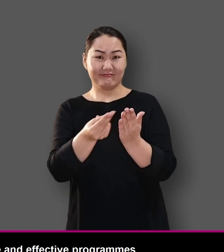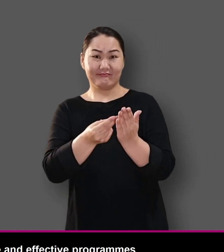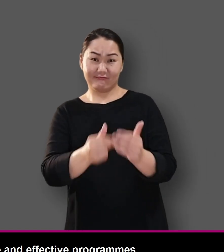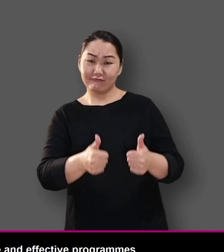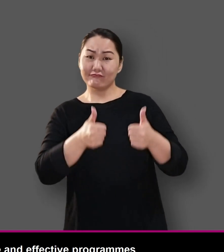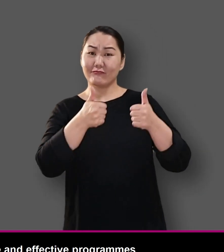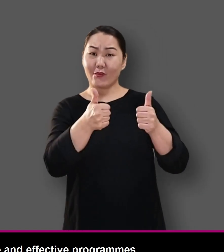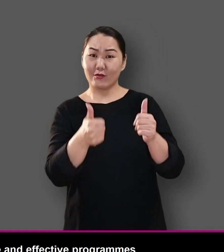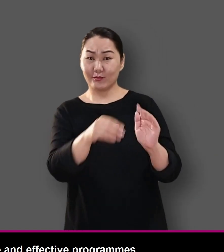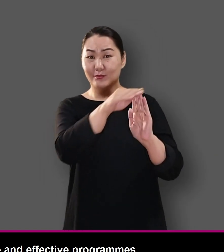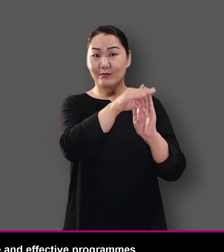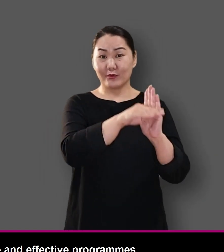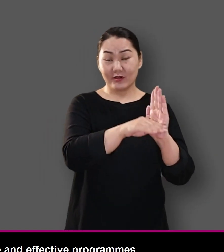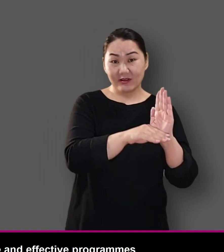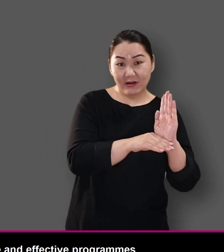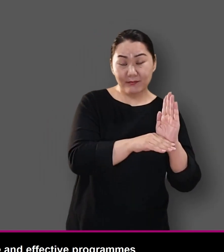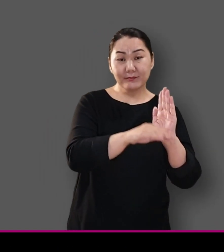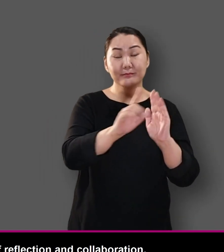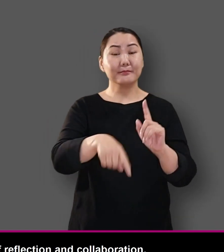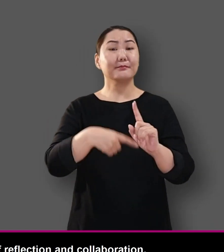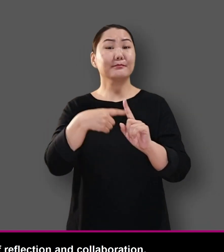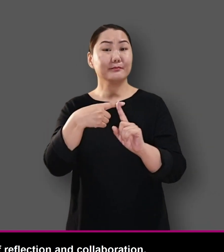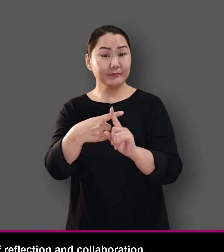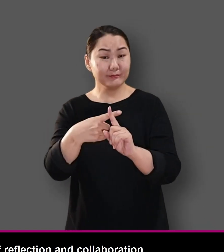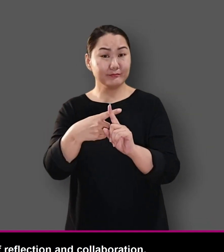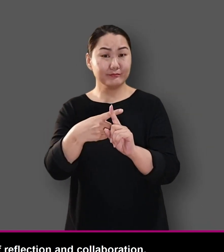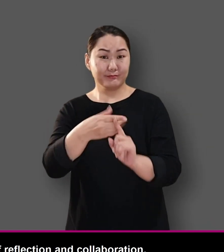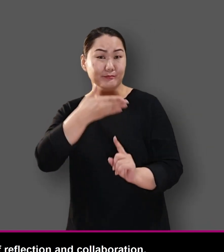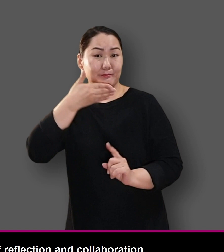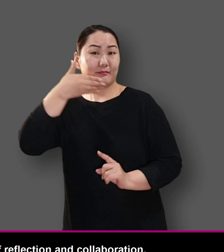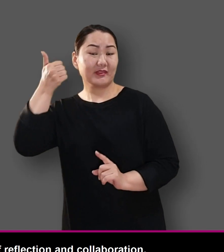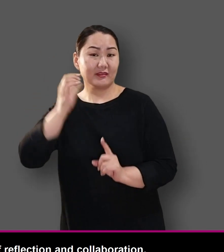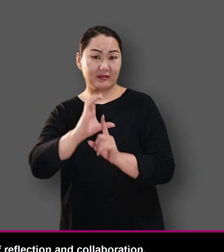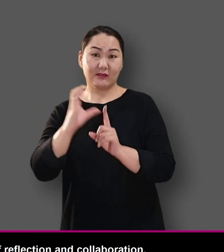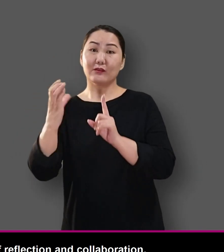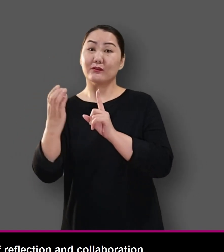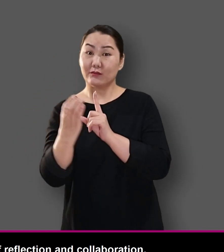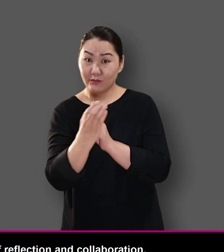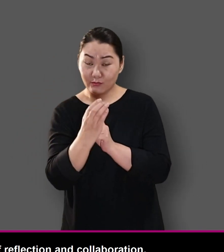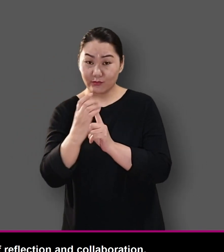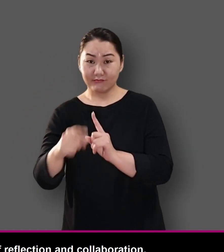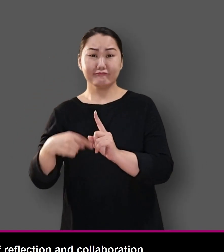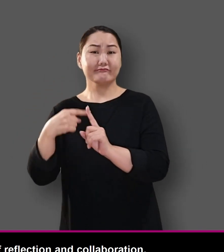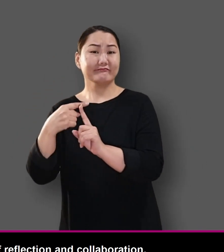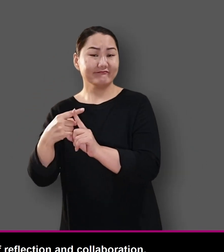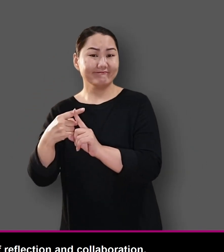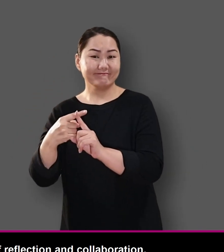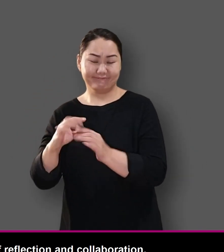effective programs and nurture a culture of reflection and collaboration.